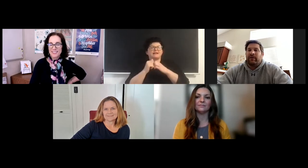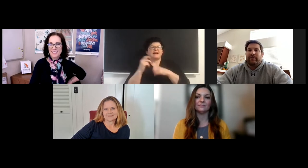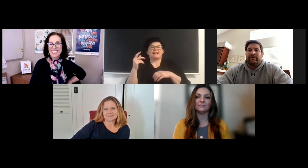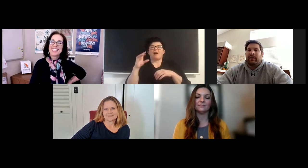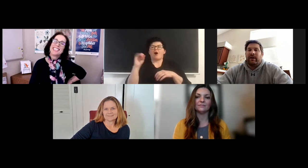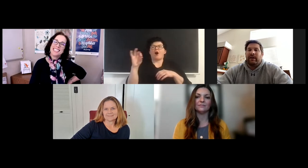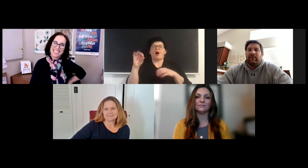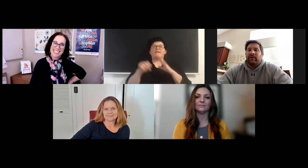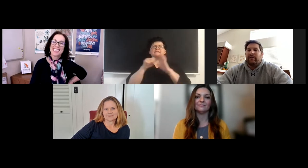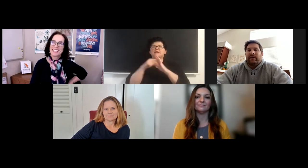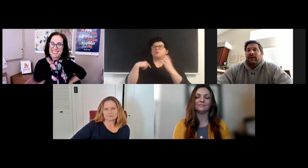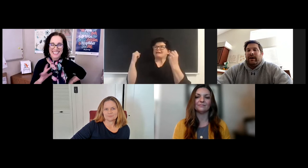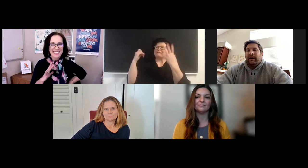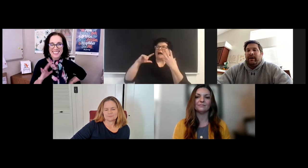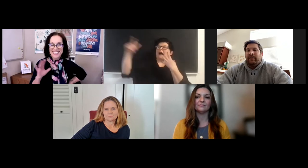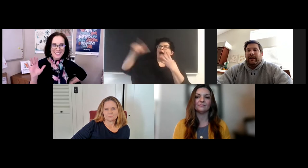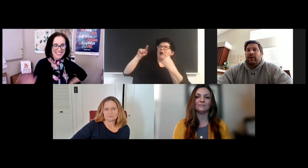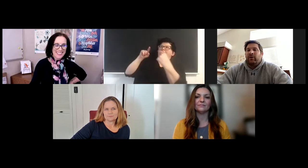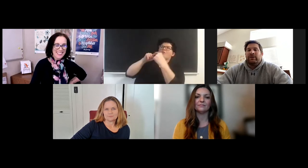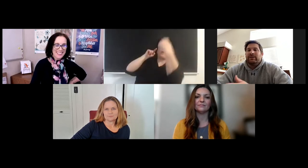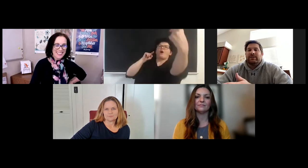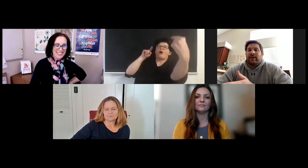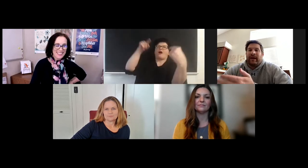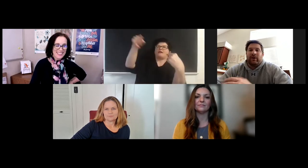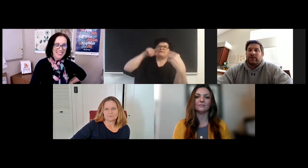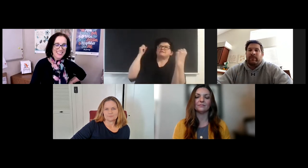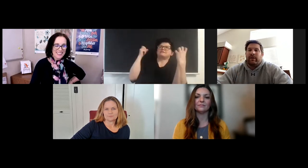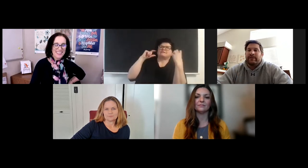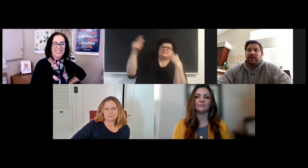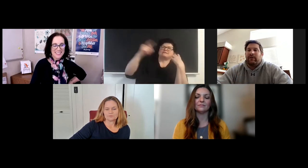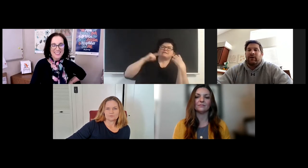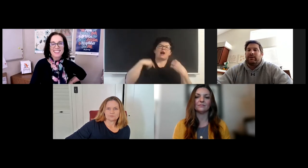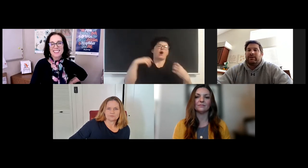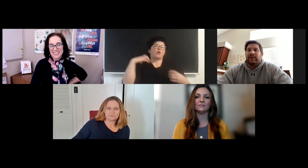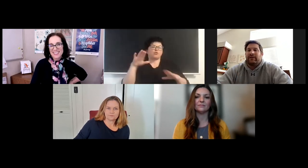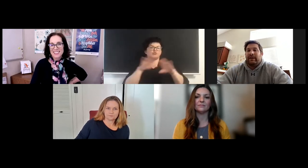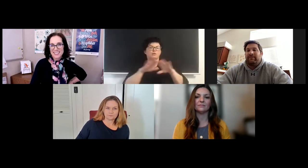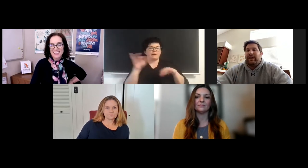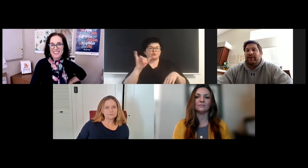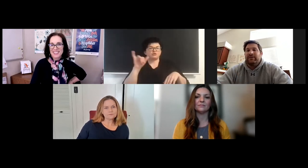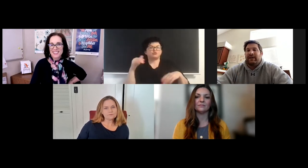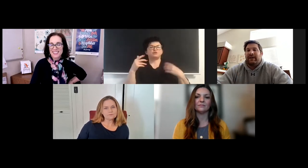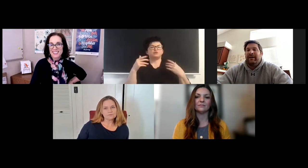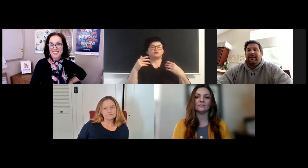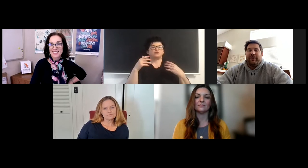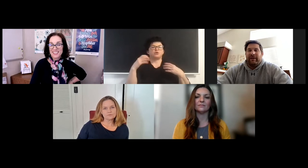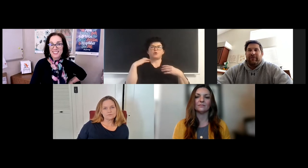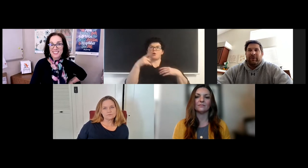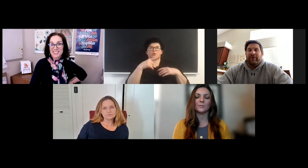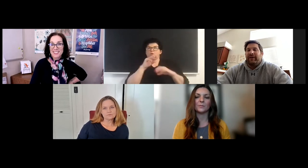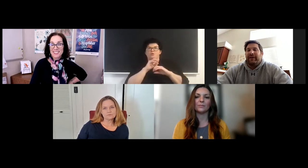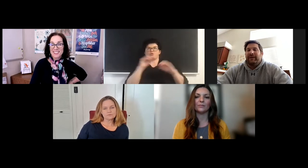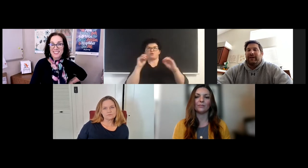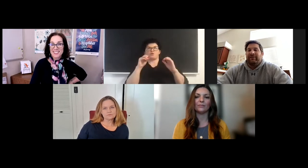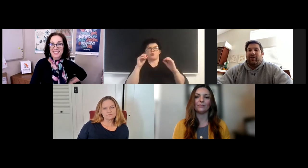other from across the deck. Even like coaches, like I coach swimming also, even coaches that they don't sign, they've